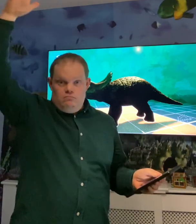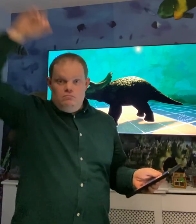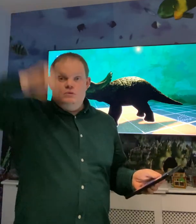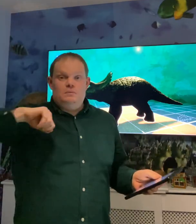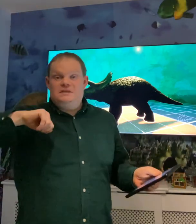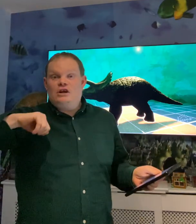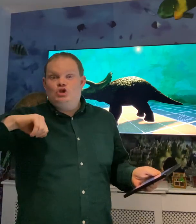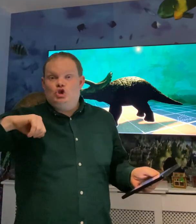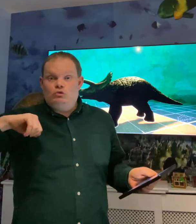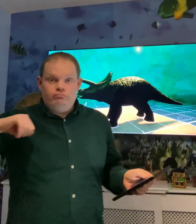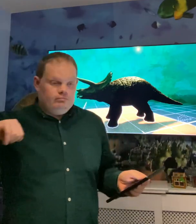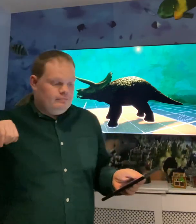substantial.